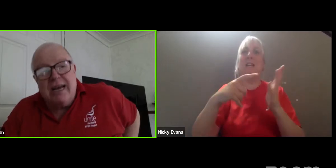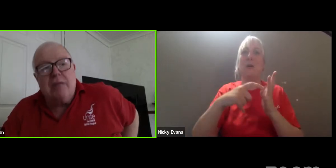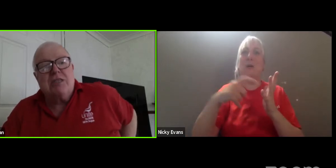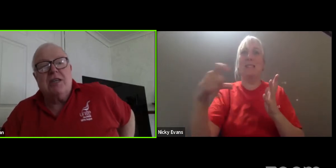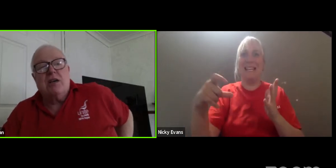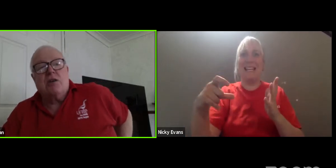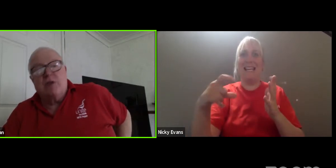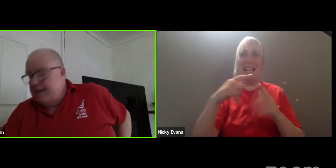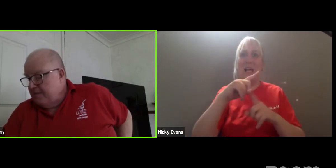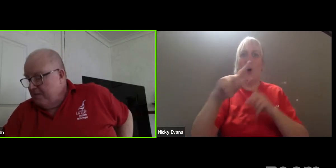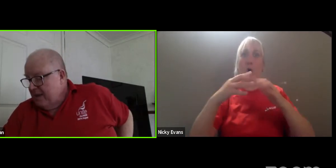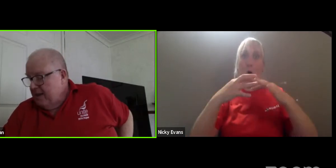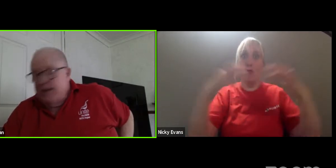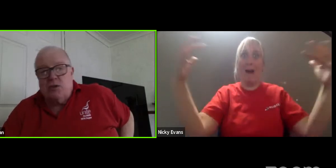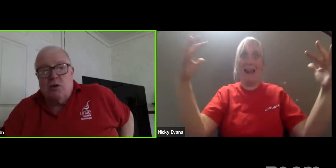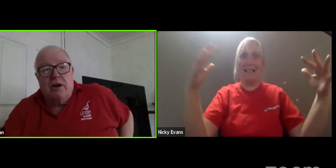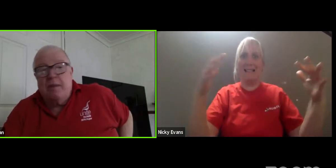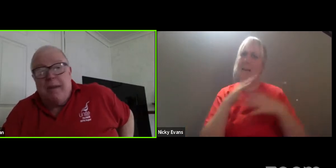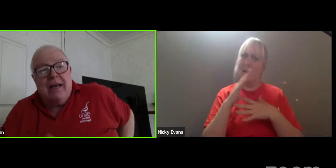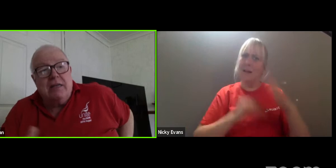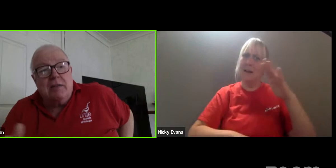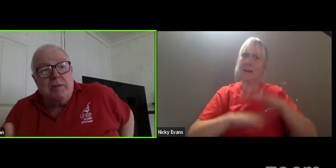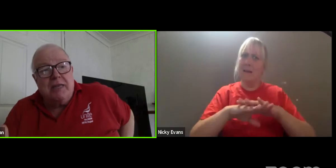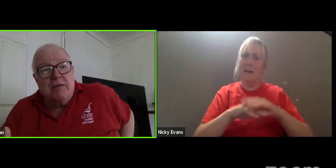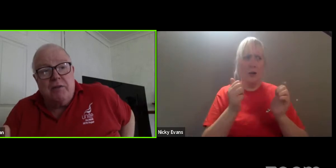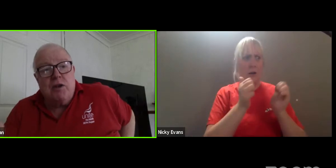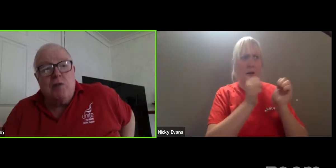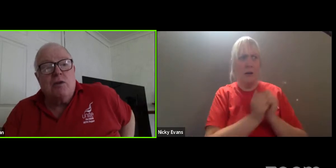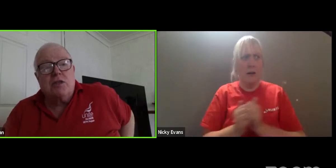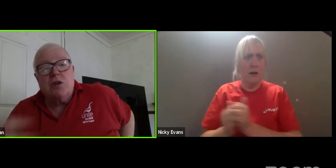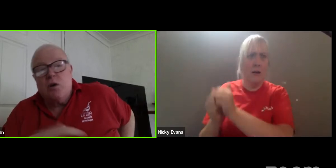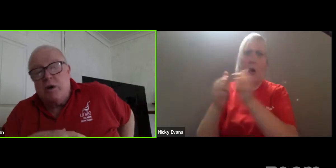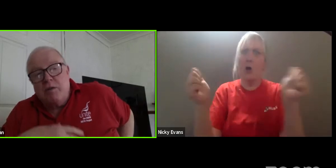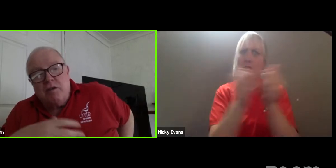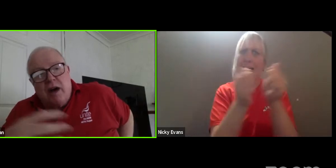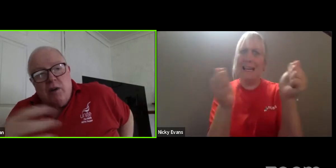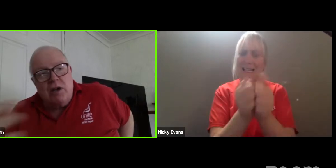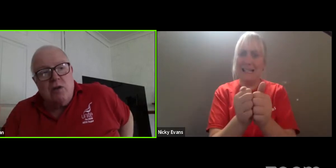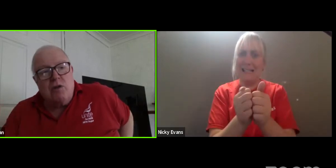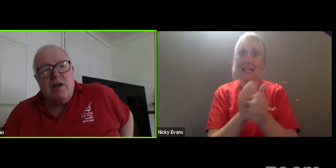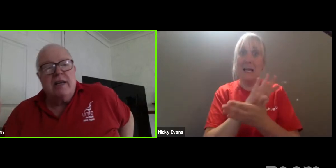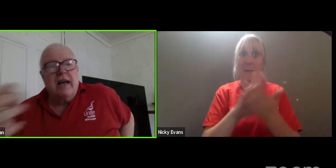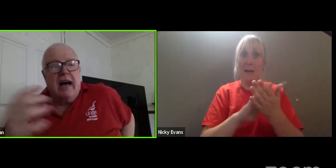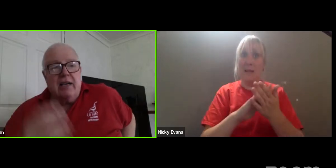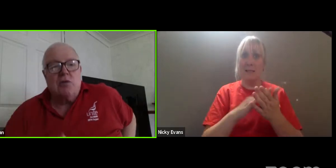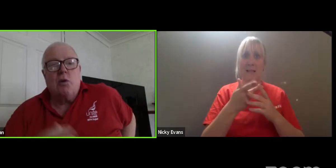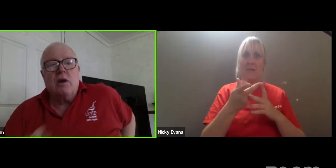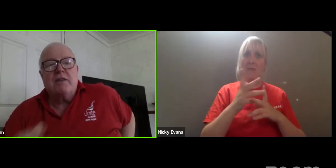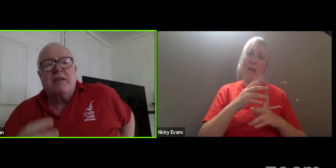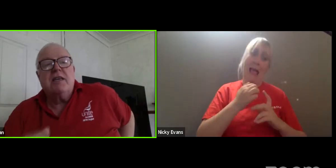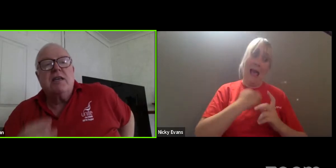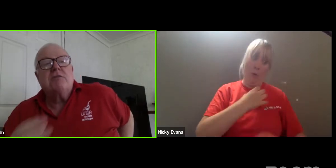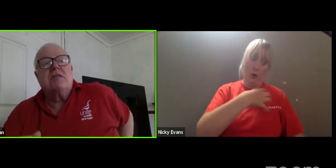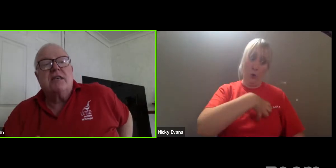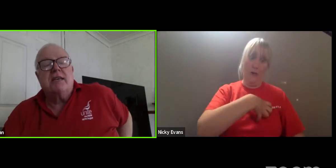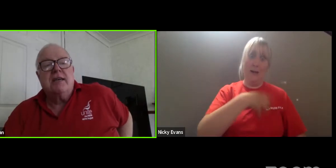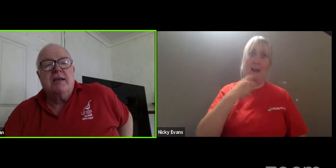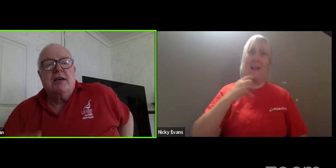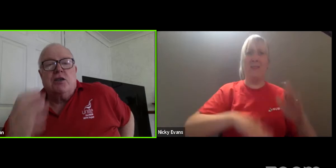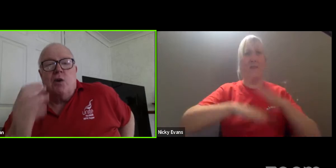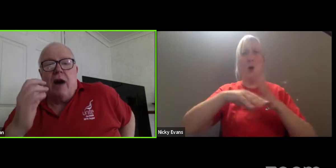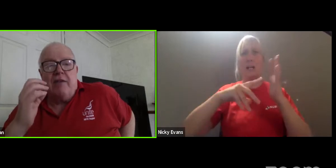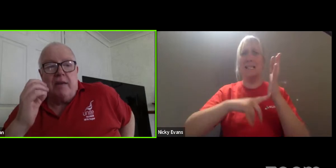was unanimously agreed. So in the space of a few months, we moved our union and the whole of the